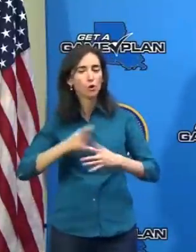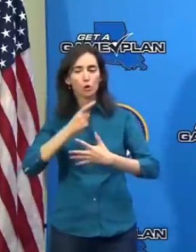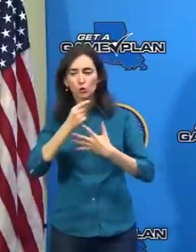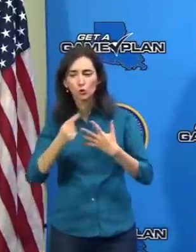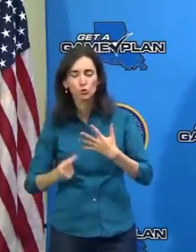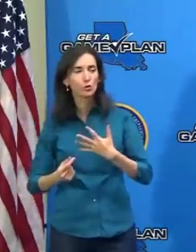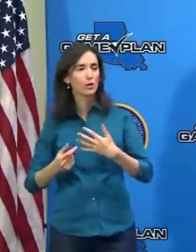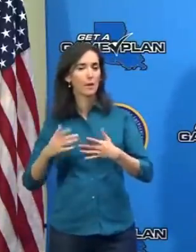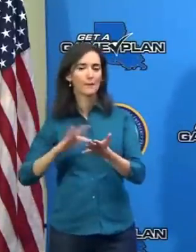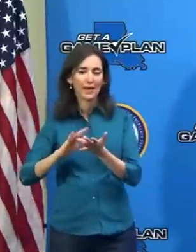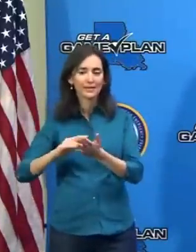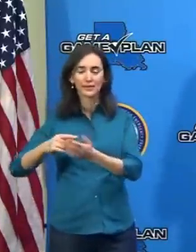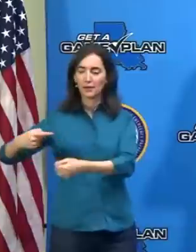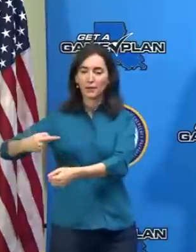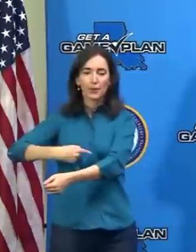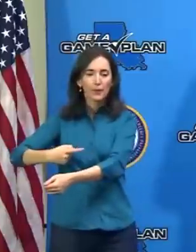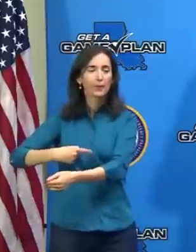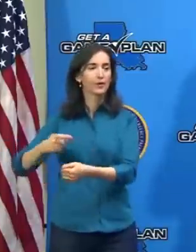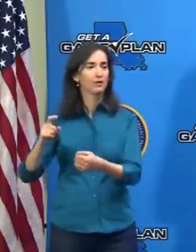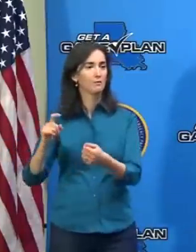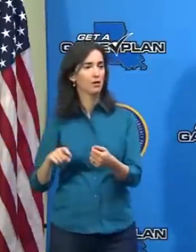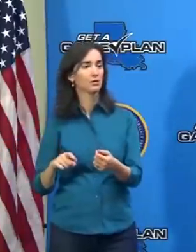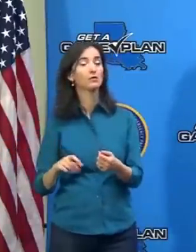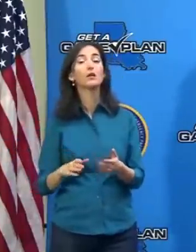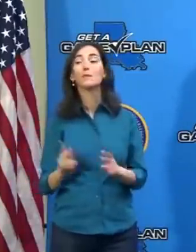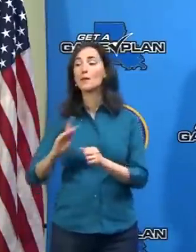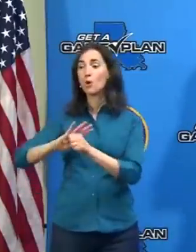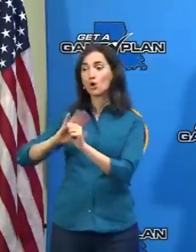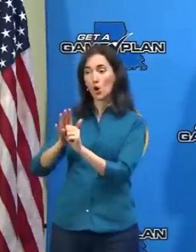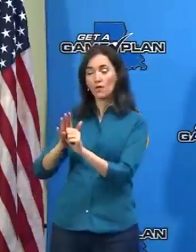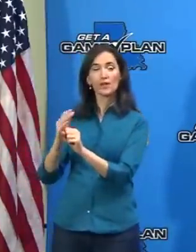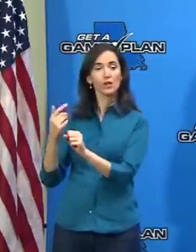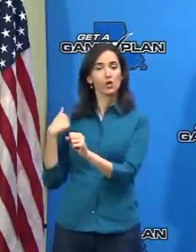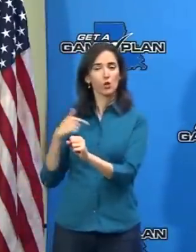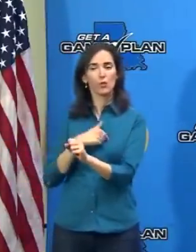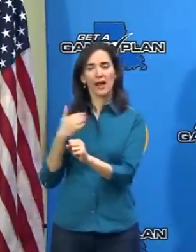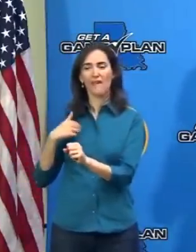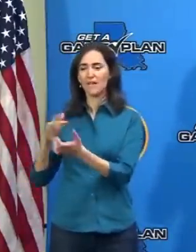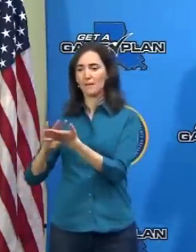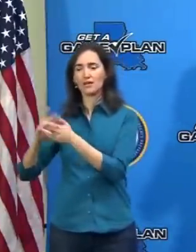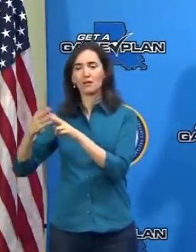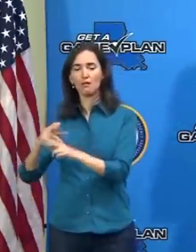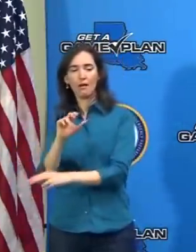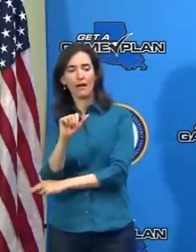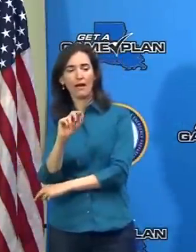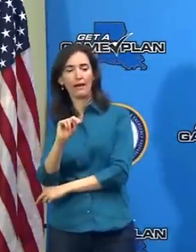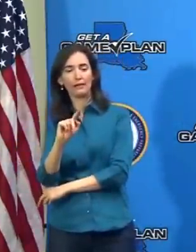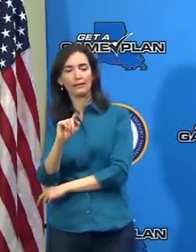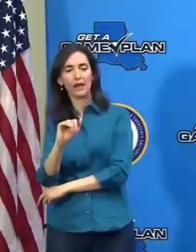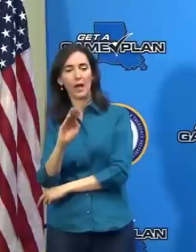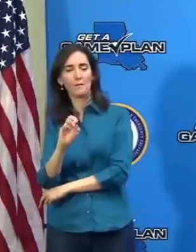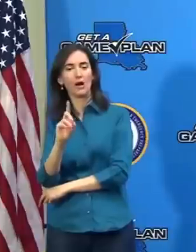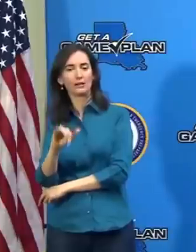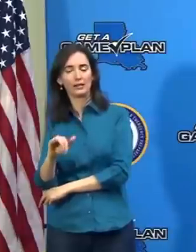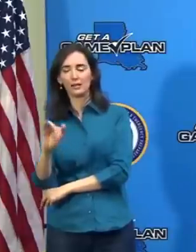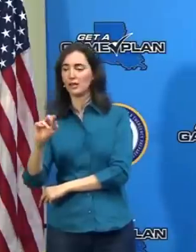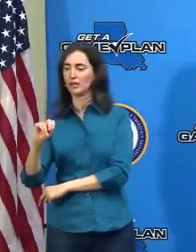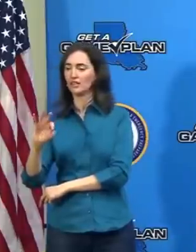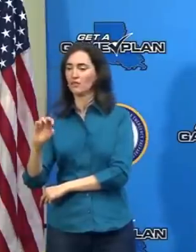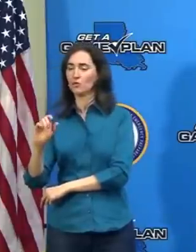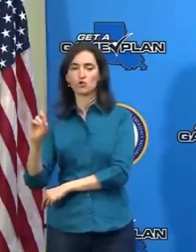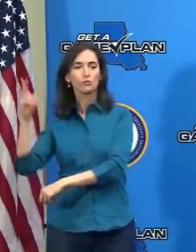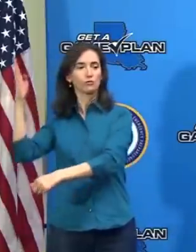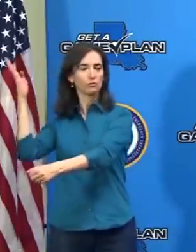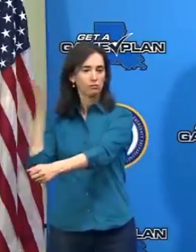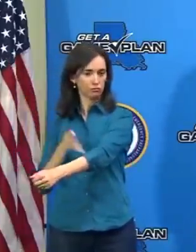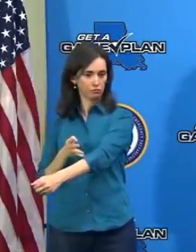infusions, because that is one of the best tools that we have in order to prevent people from needing a hospital bed after